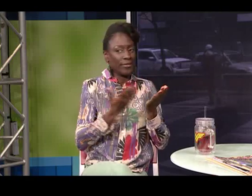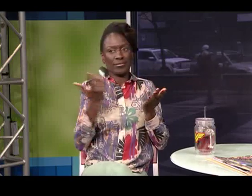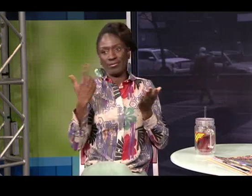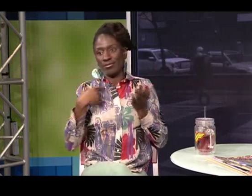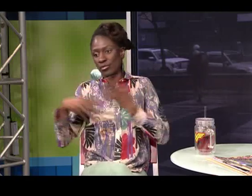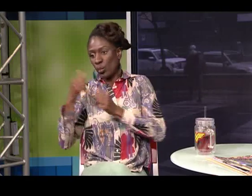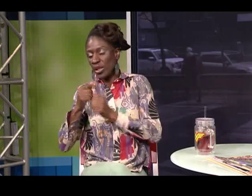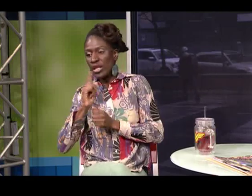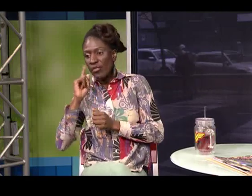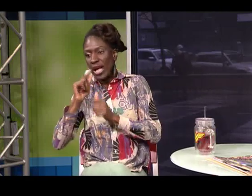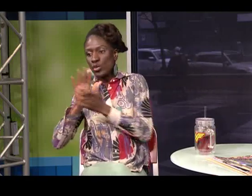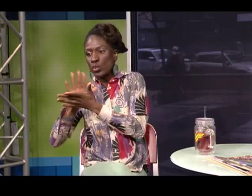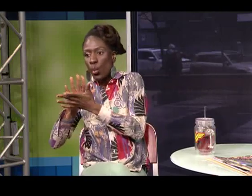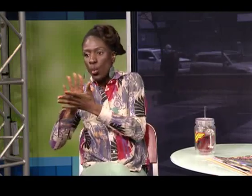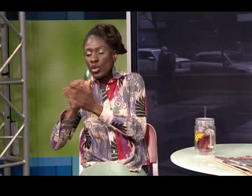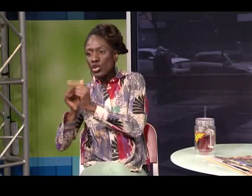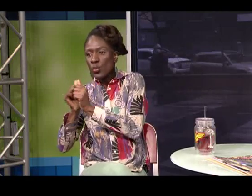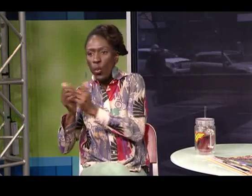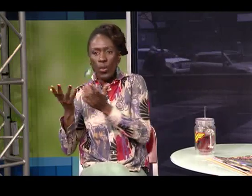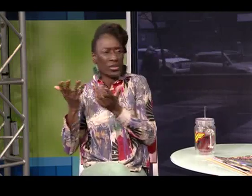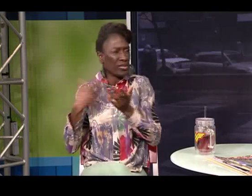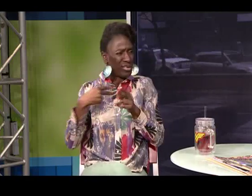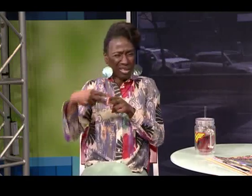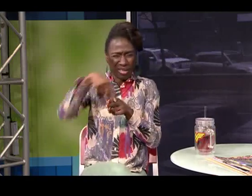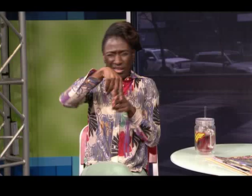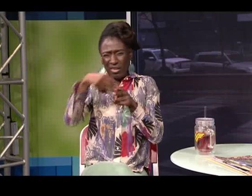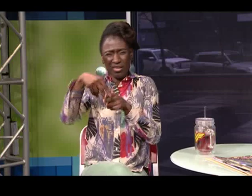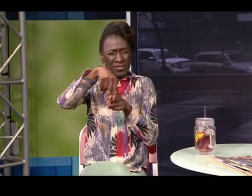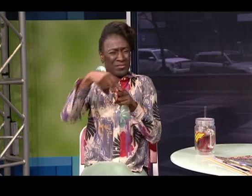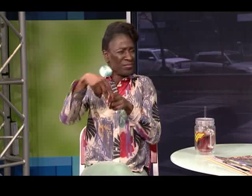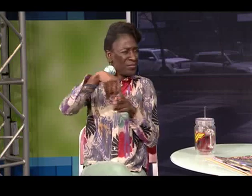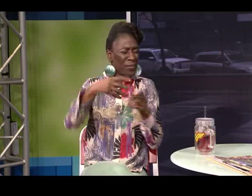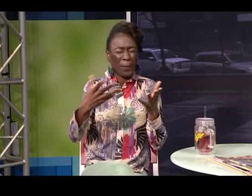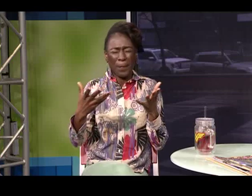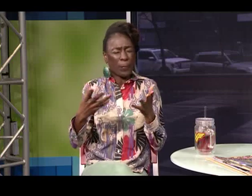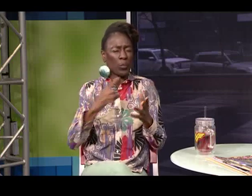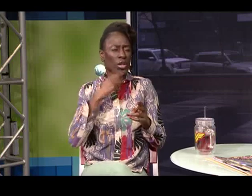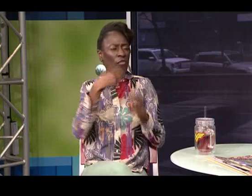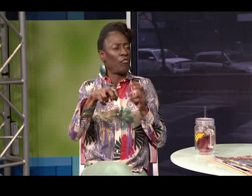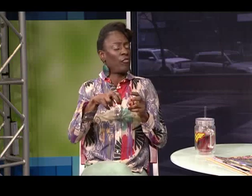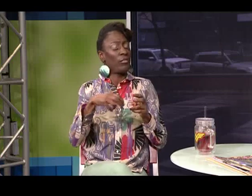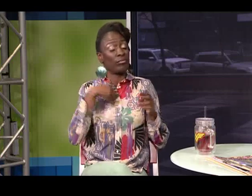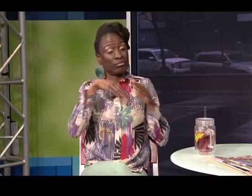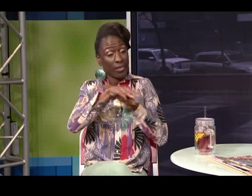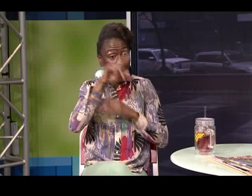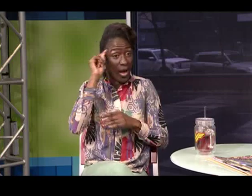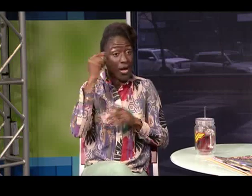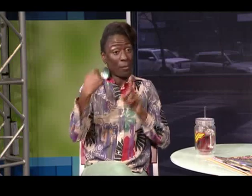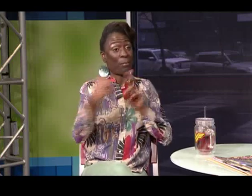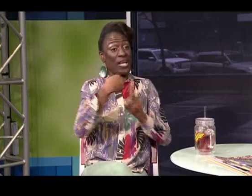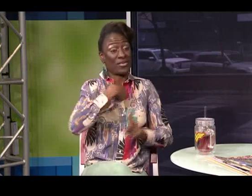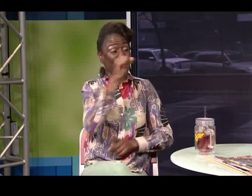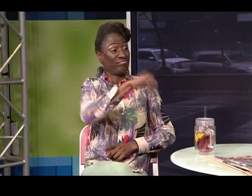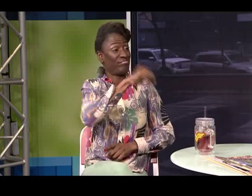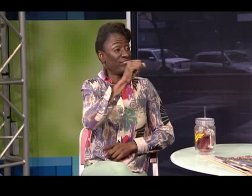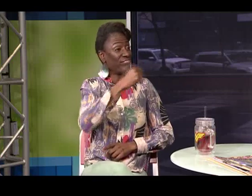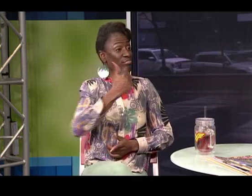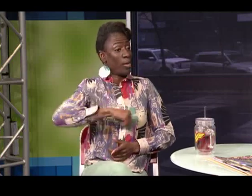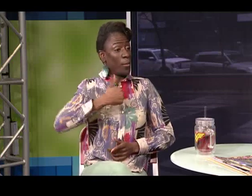sign language. You know, I was involved in sports, I was involved in the school for the deaf, but it was still very difficult. And it wasn't until